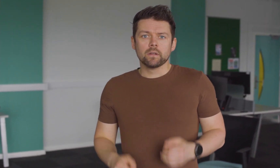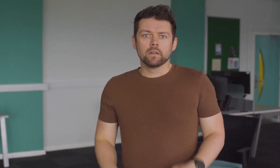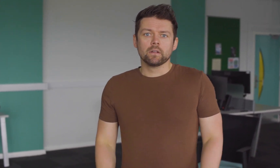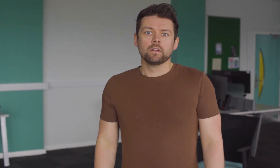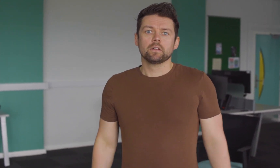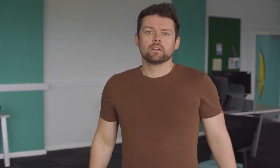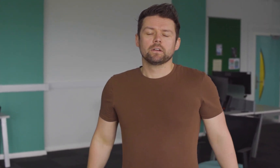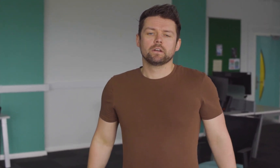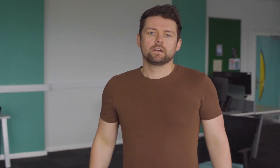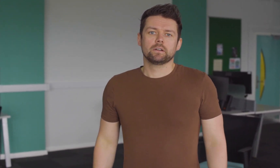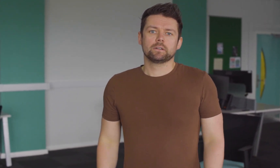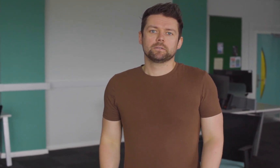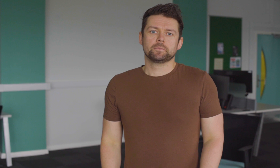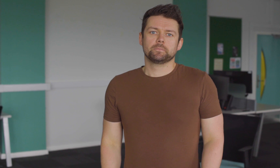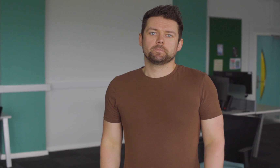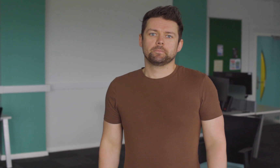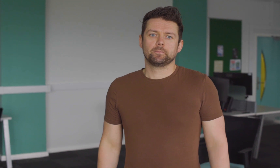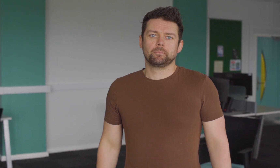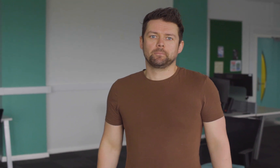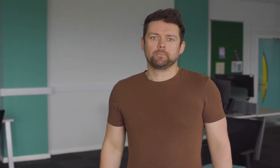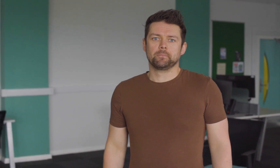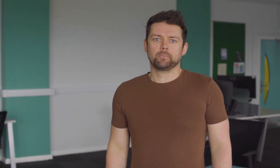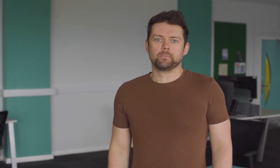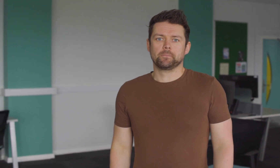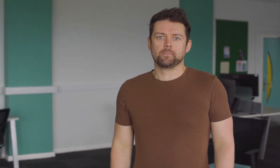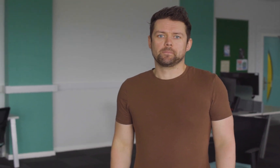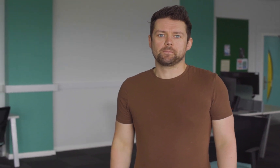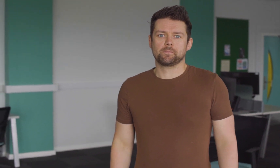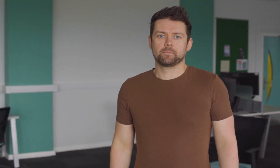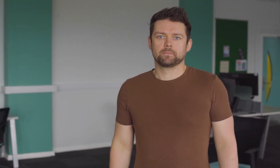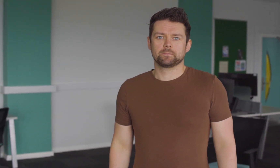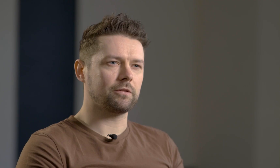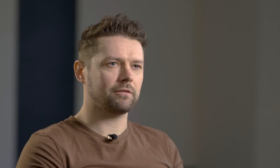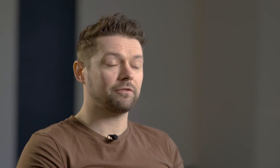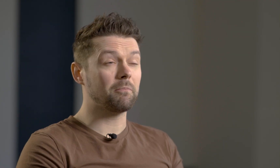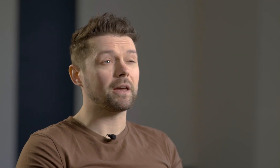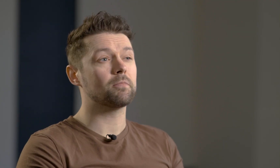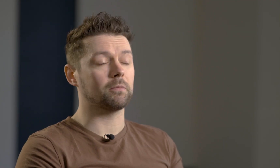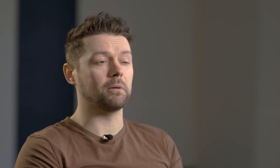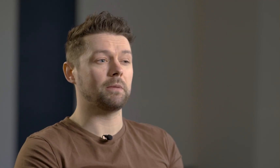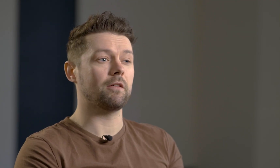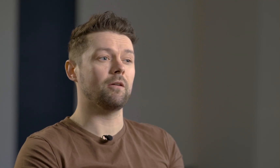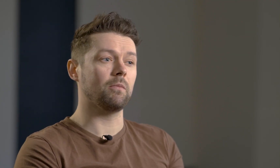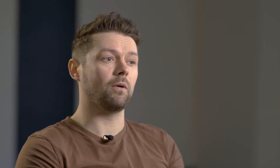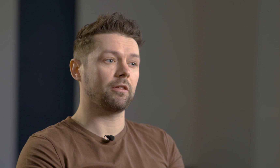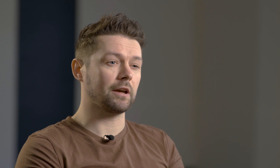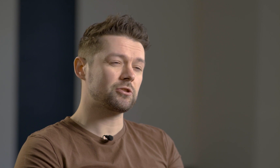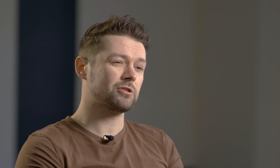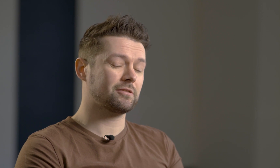burden and nowhere necessarily to put that. That would, for me, probably be the number one thing, is just